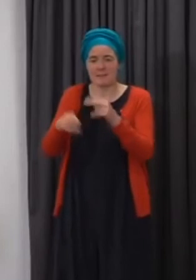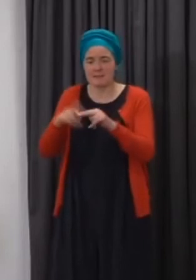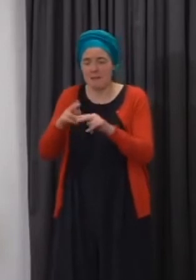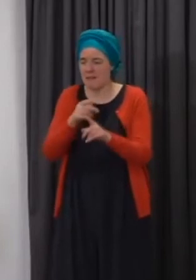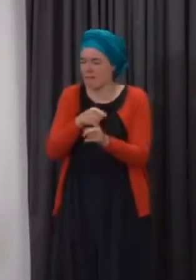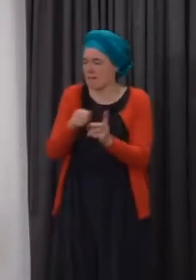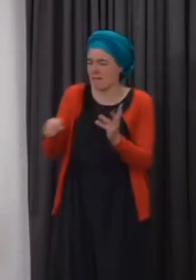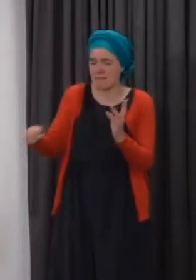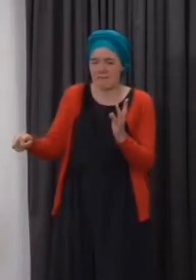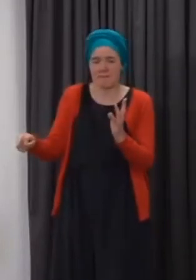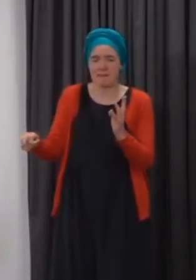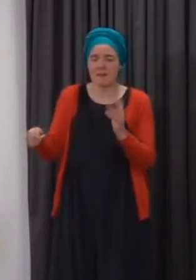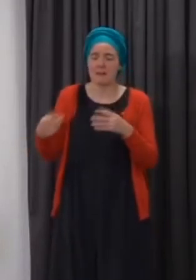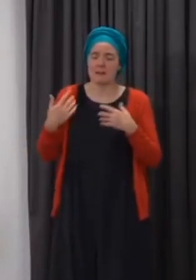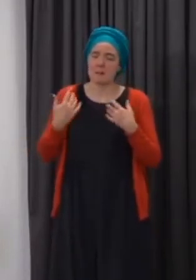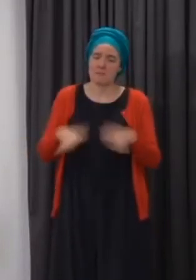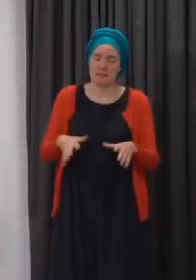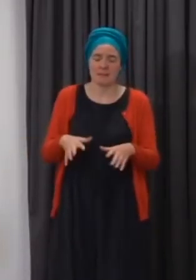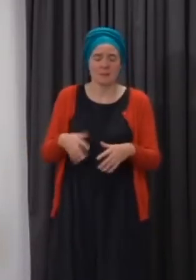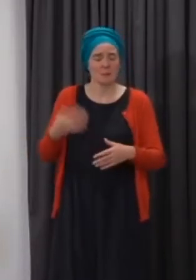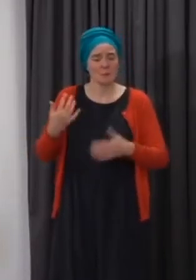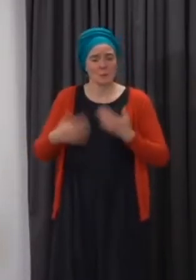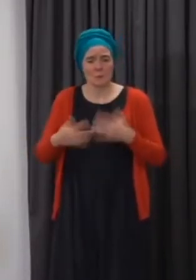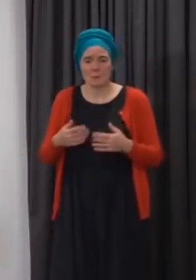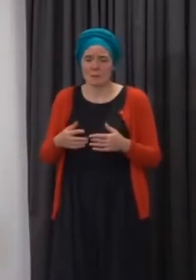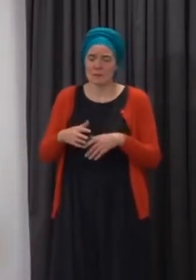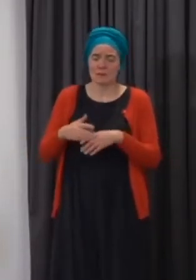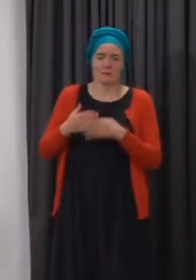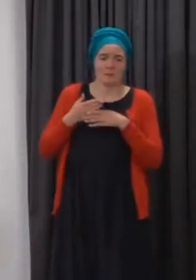Wales over these last 3 weeks or so to hear